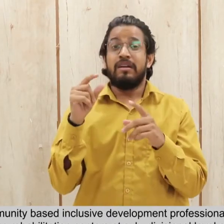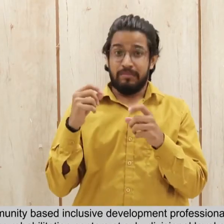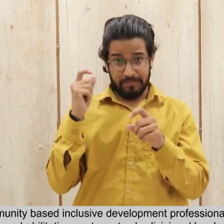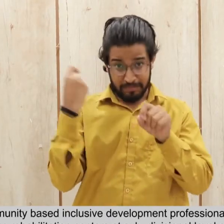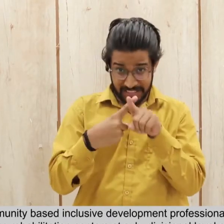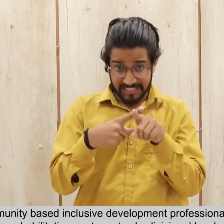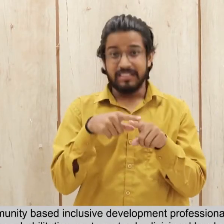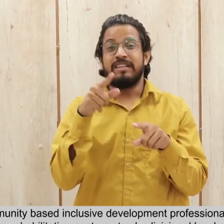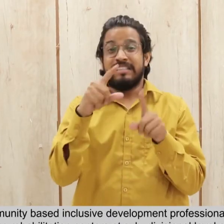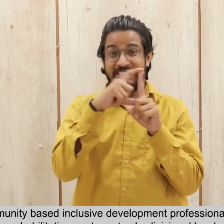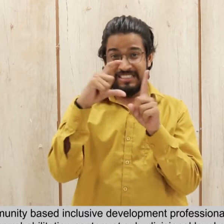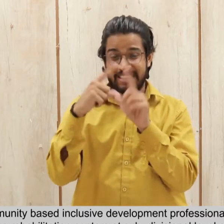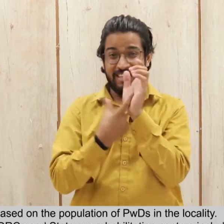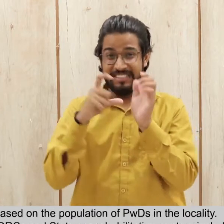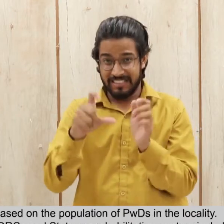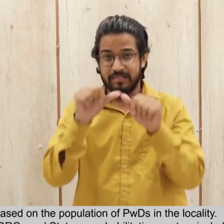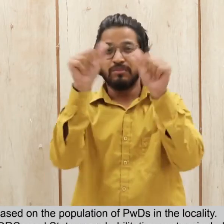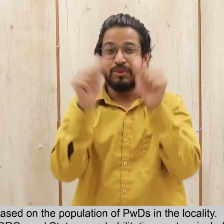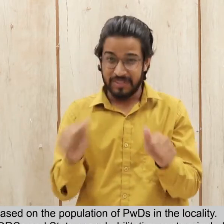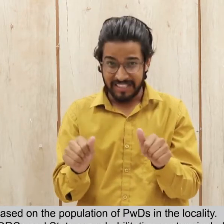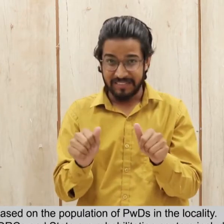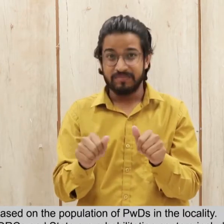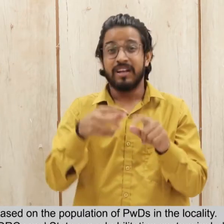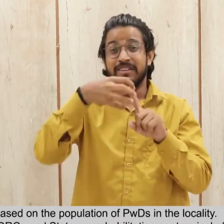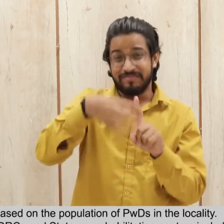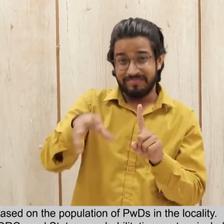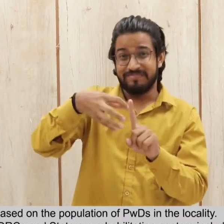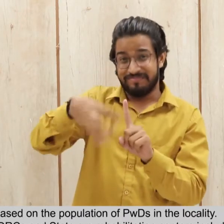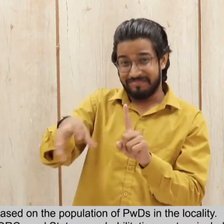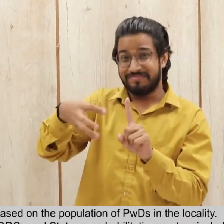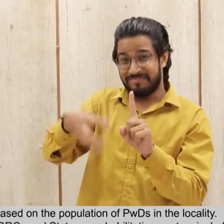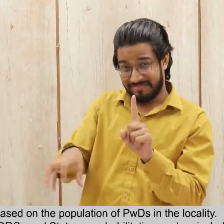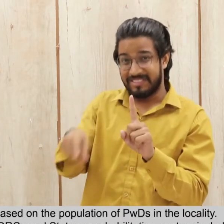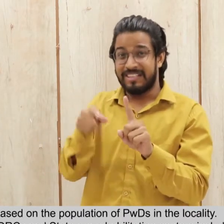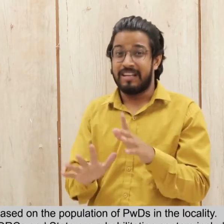on the model of DDRCs based on the population of PWDs in the locality.